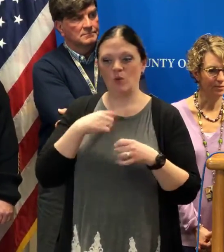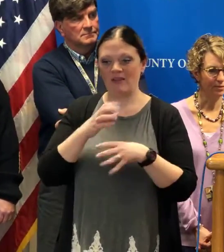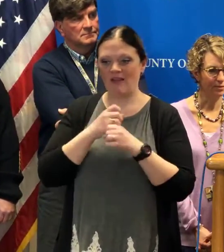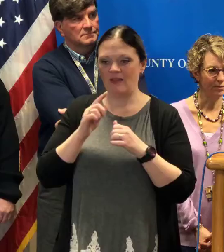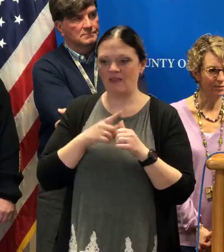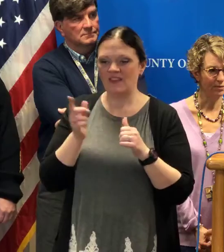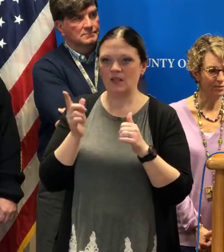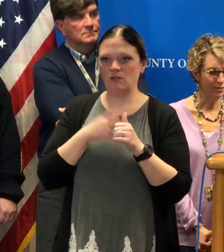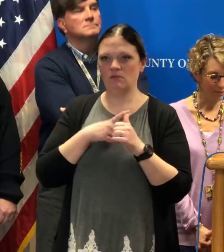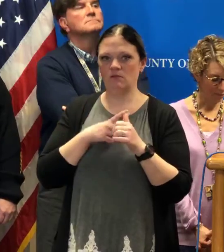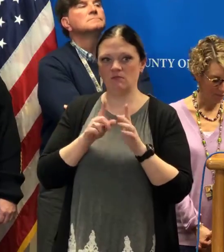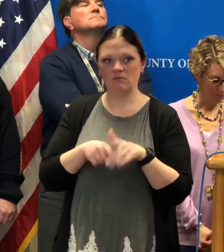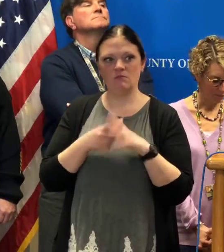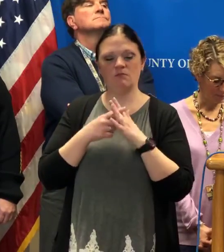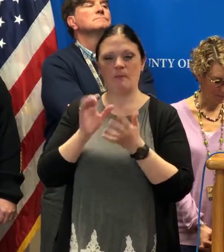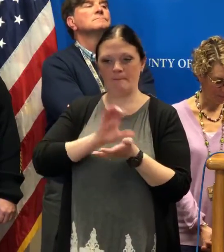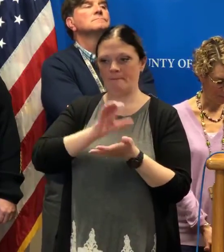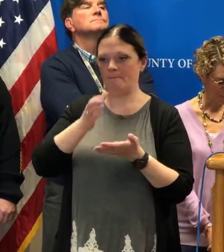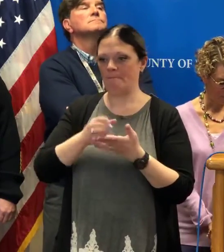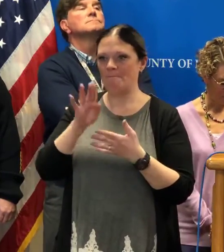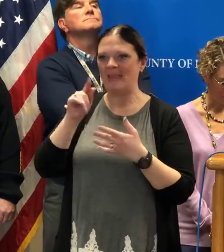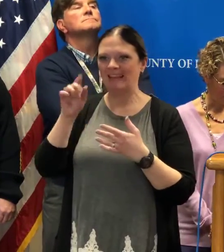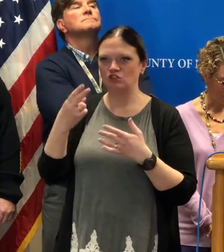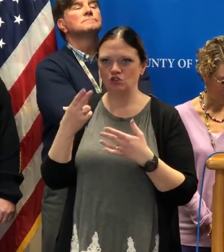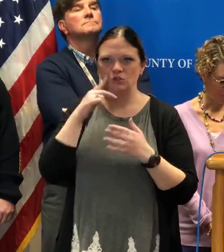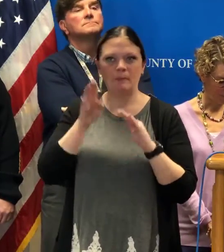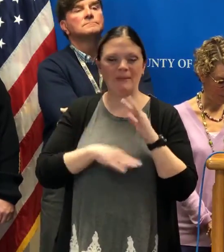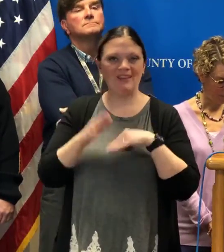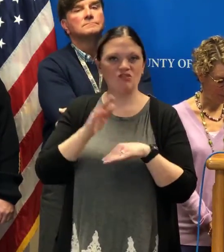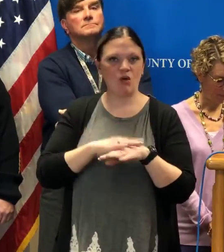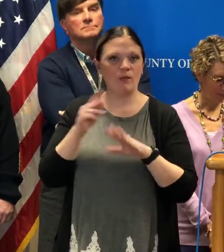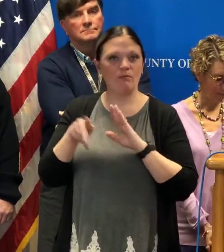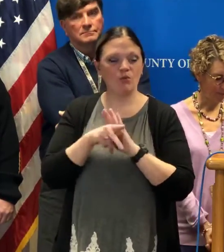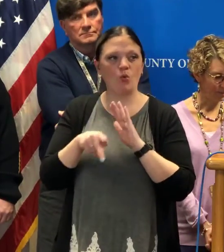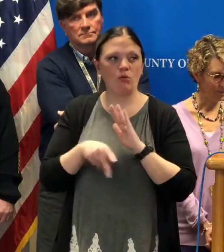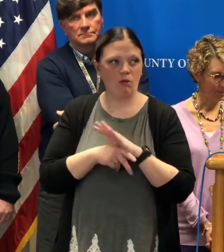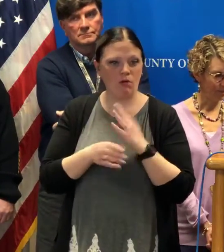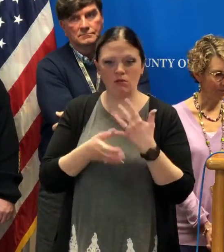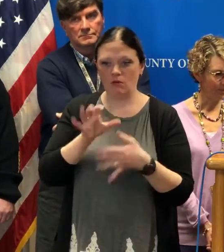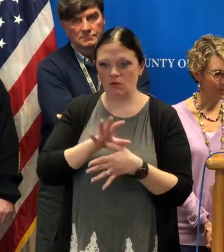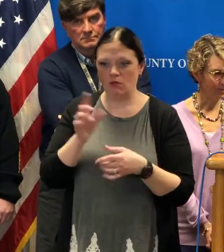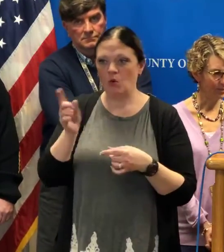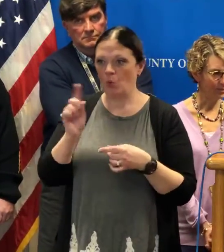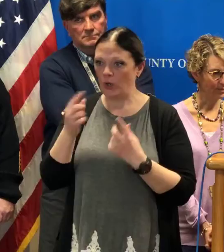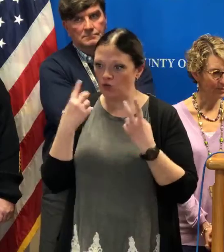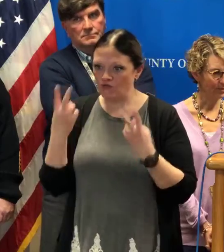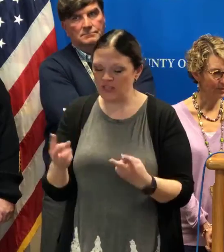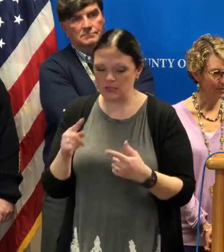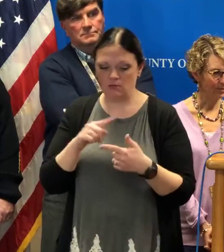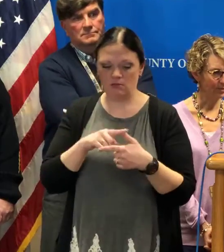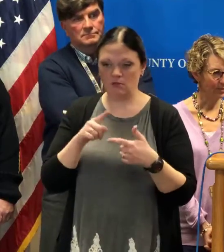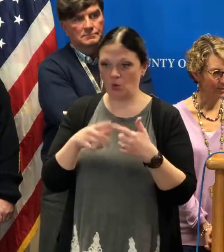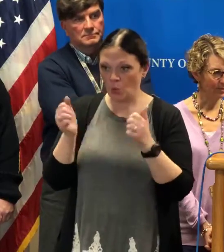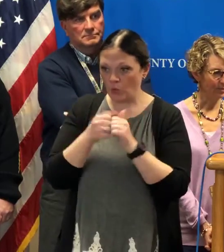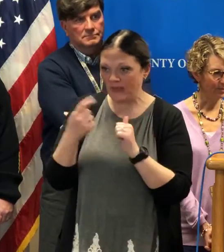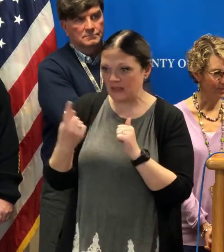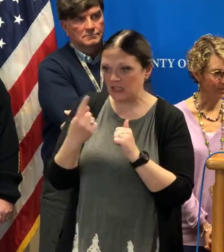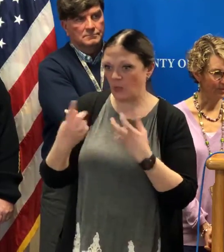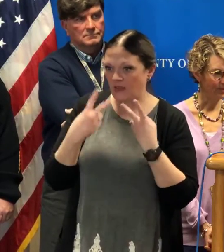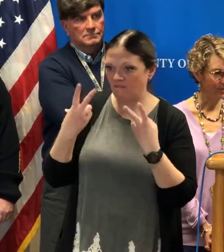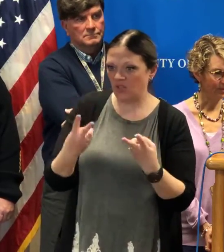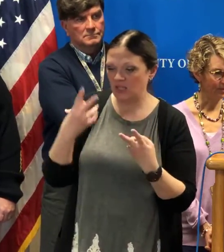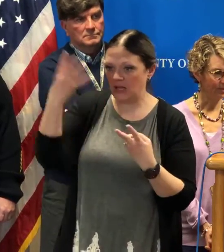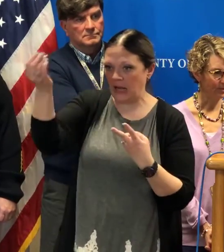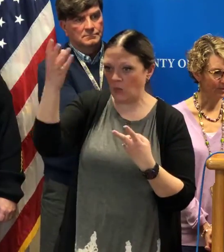and the individuals that are tested are based on the protocols, such as where did you visit? Were you with someone who visited an